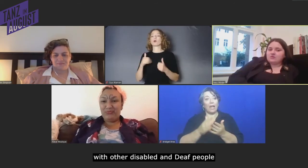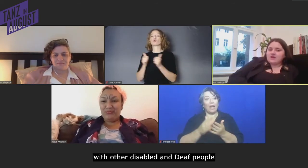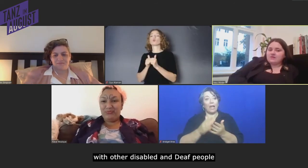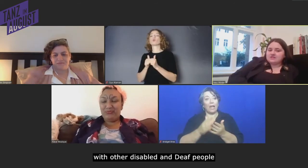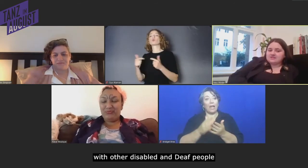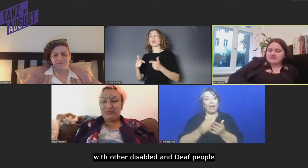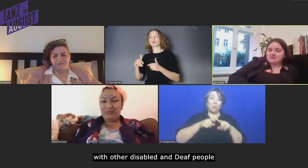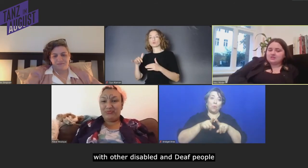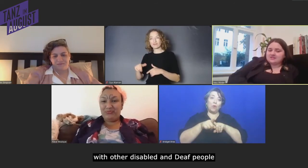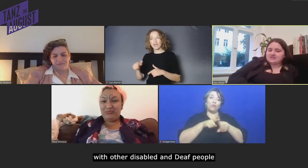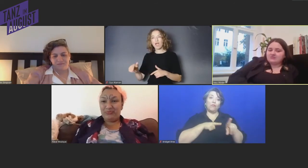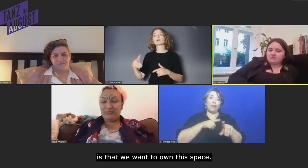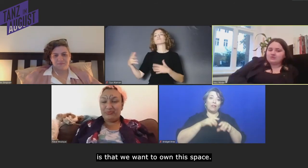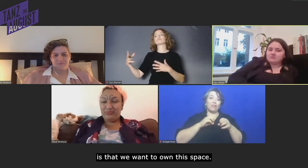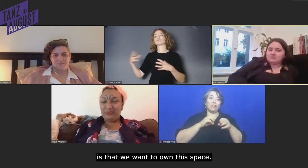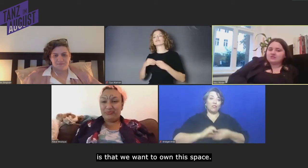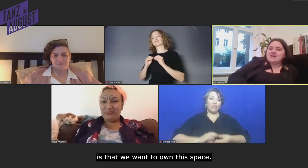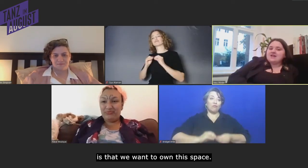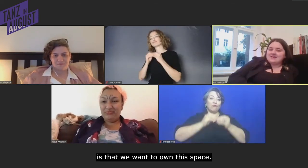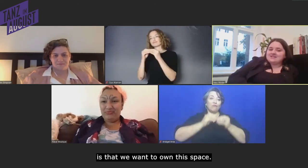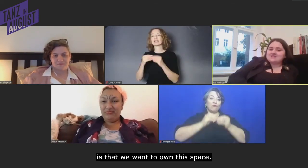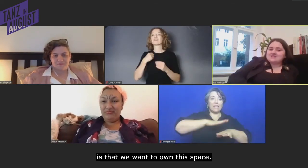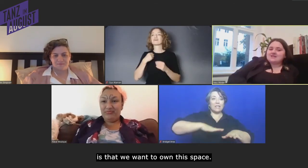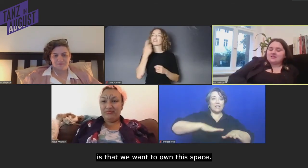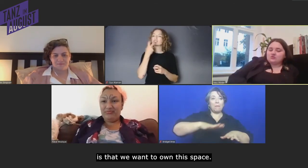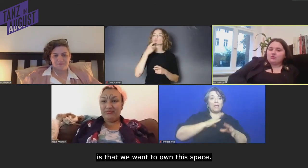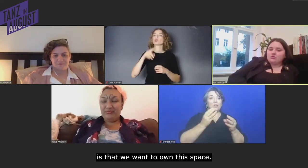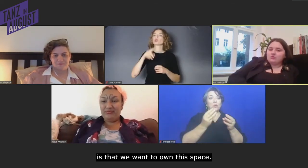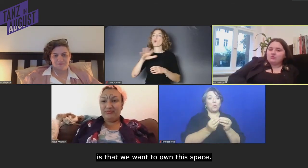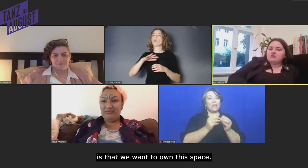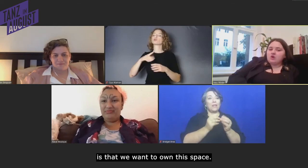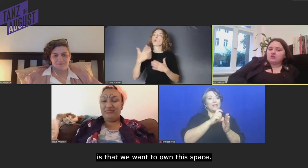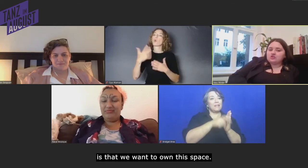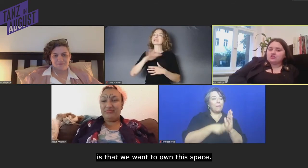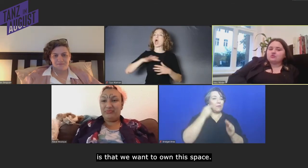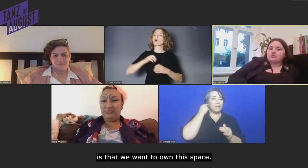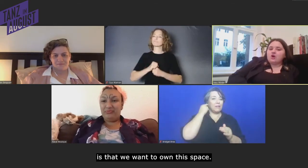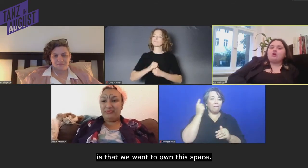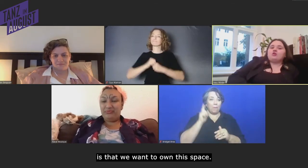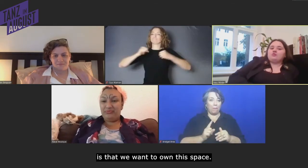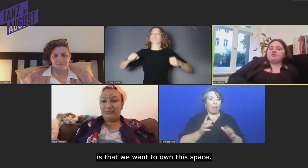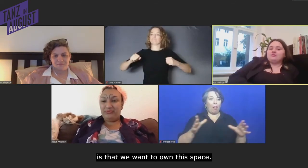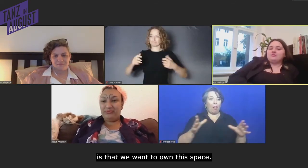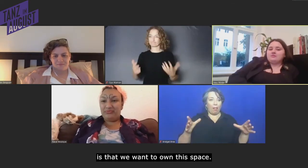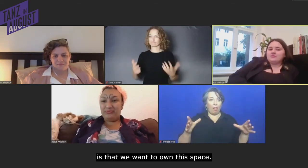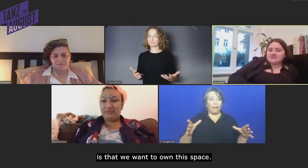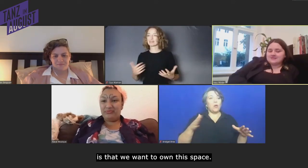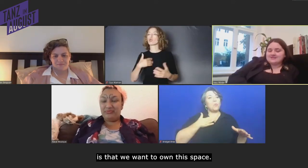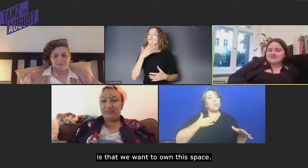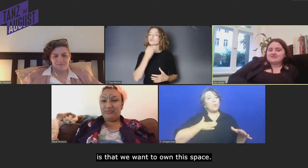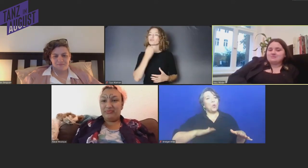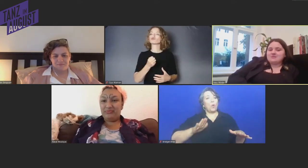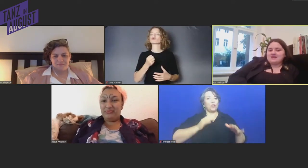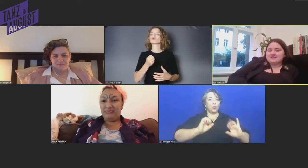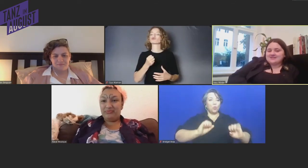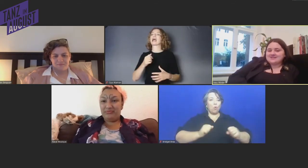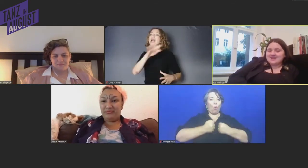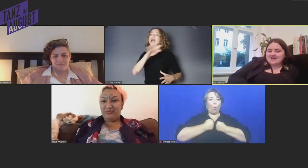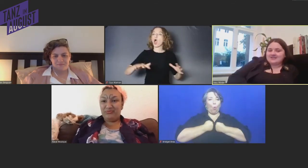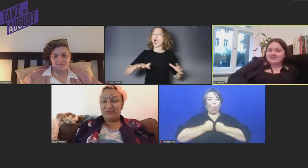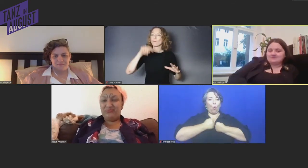with other disabled and deaf people, is that we want to own this